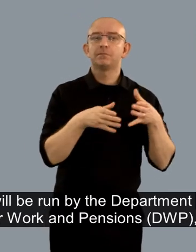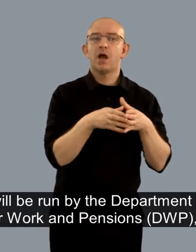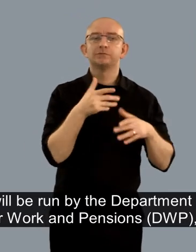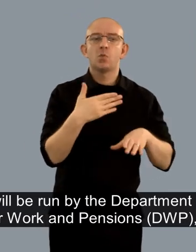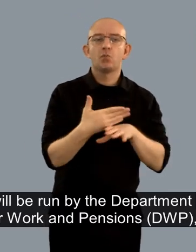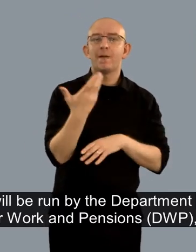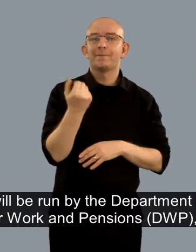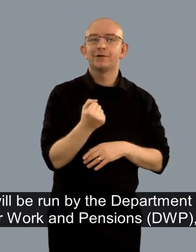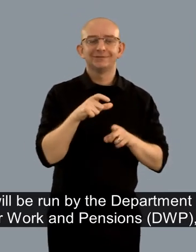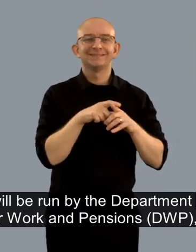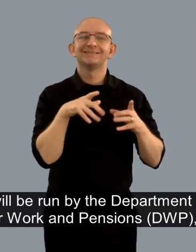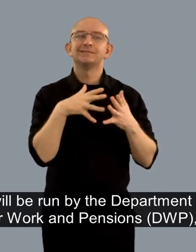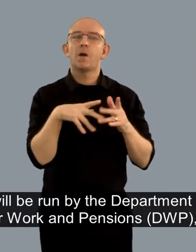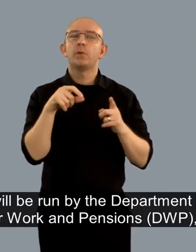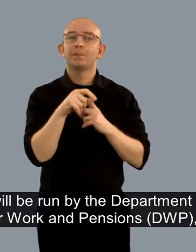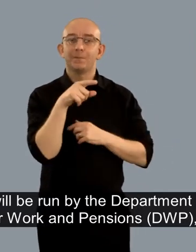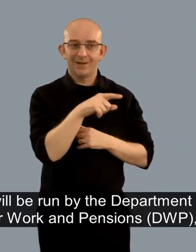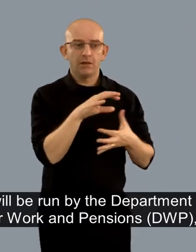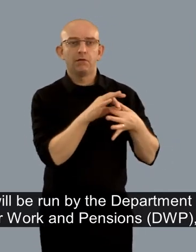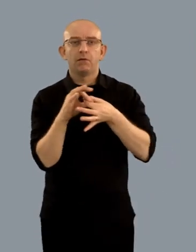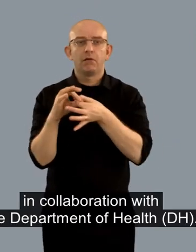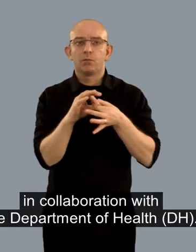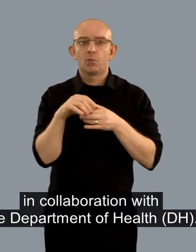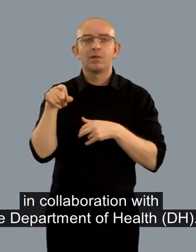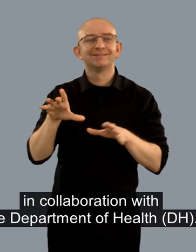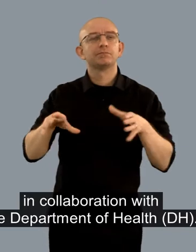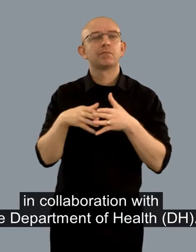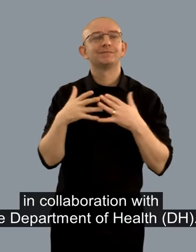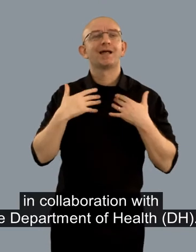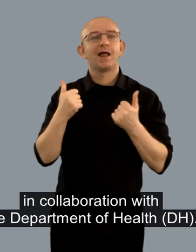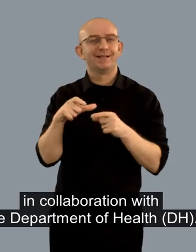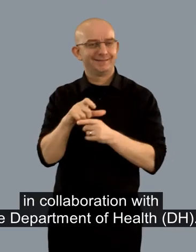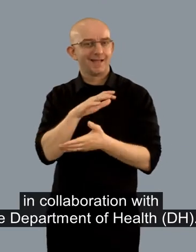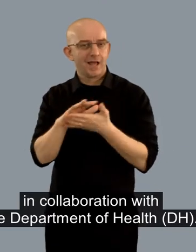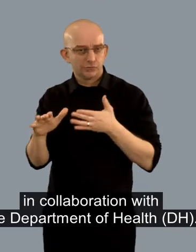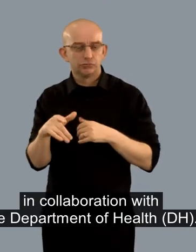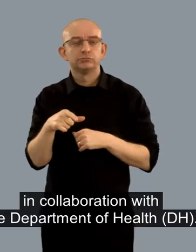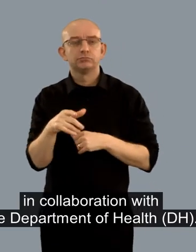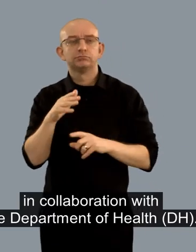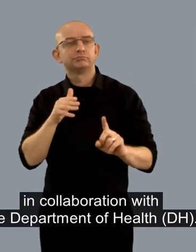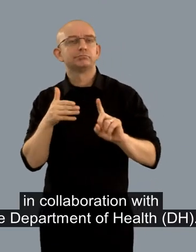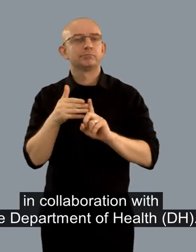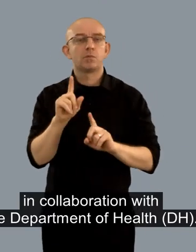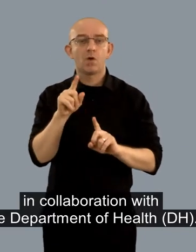for Work and Pensions, DWP, in collaboration with the Department of Health,